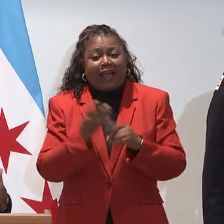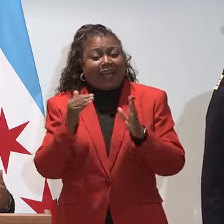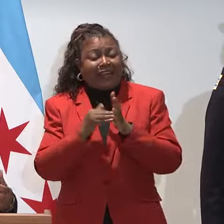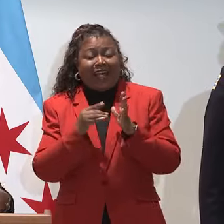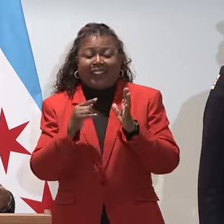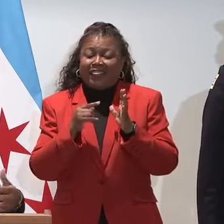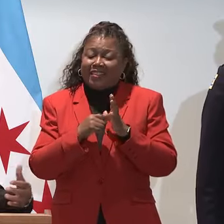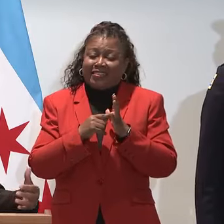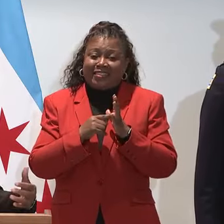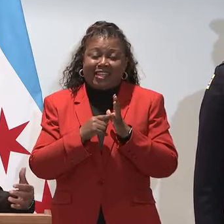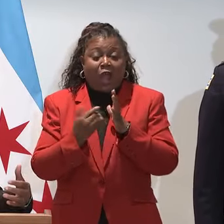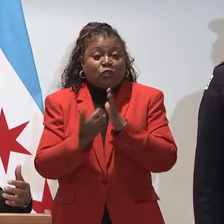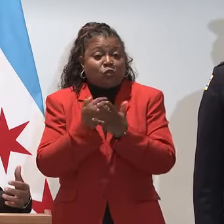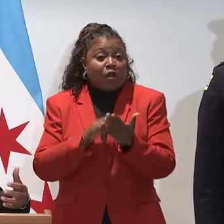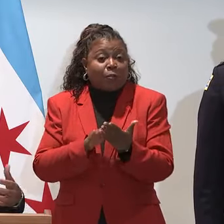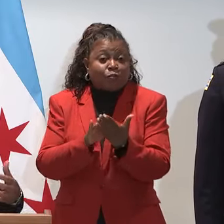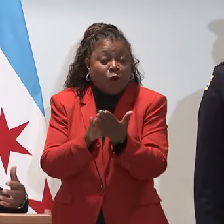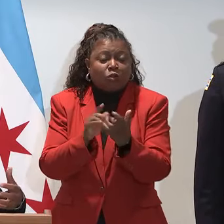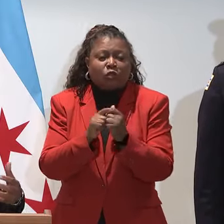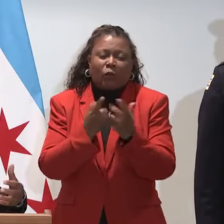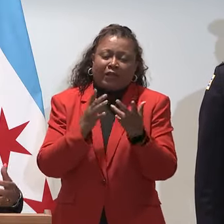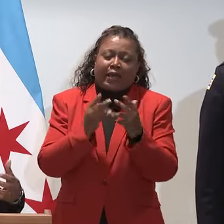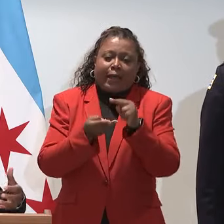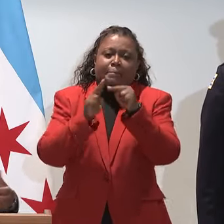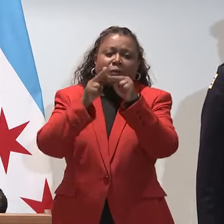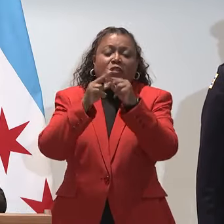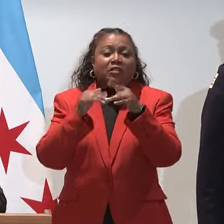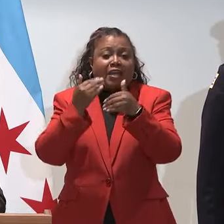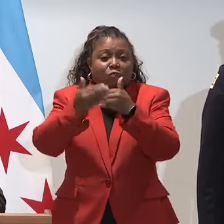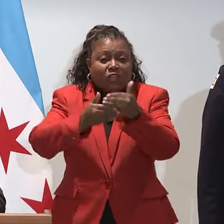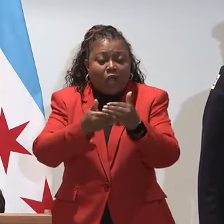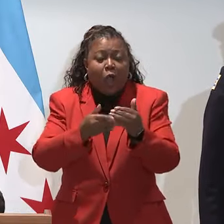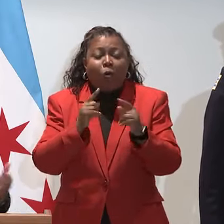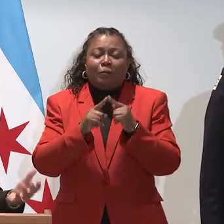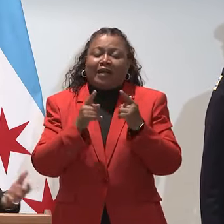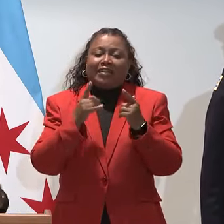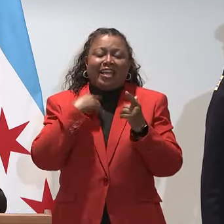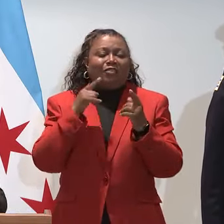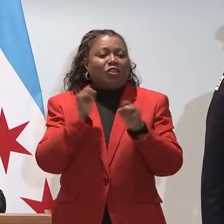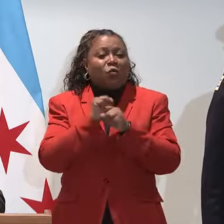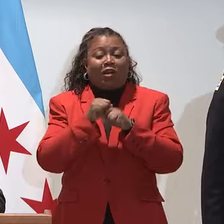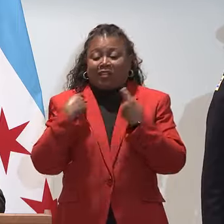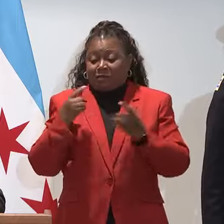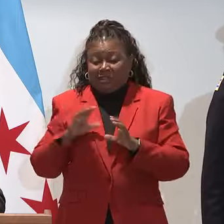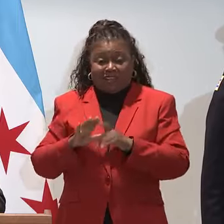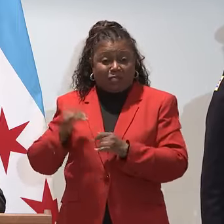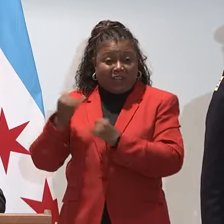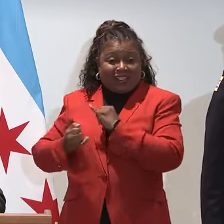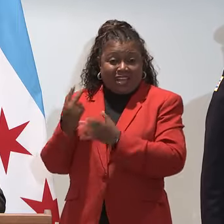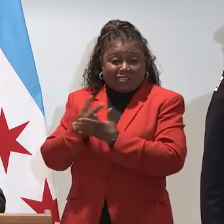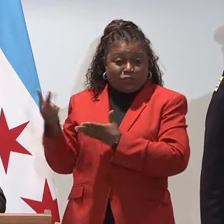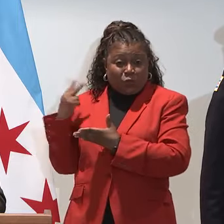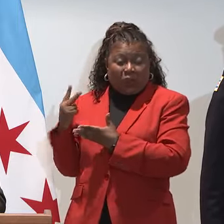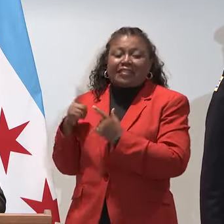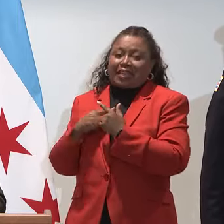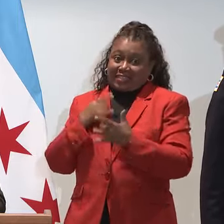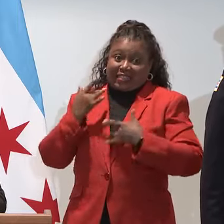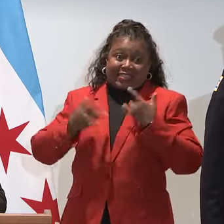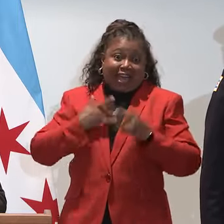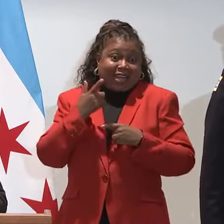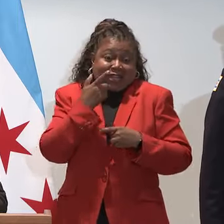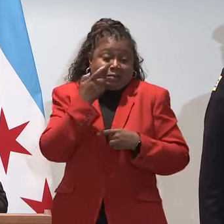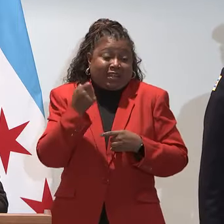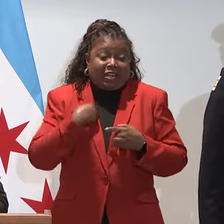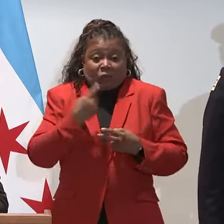Again, this is a new approach, so we're kind of building it as we go. But even the work that's been done over the last few weeks is exciting